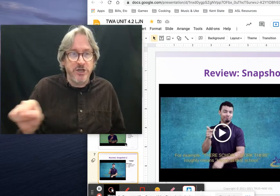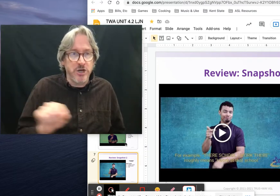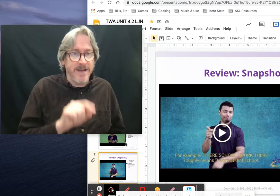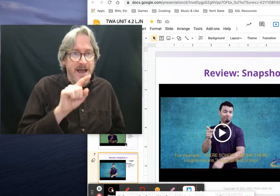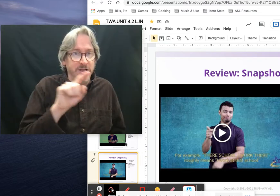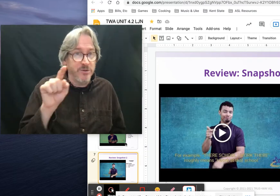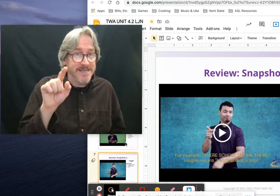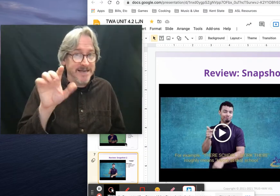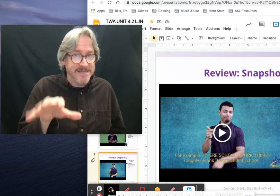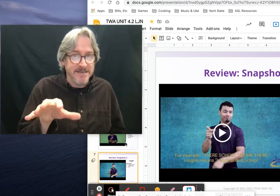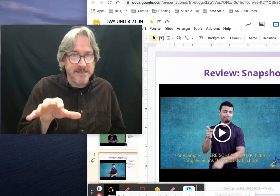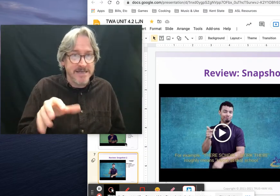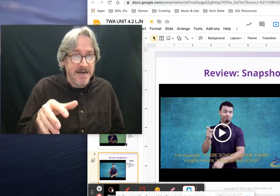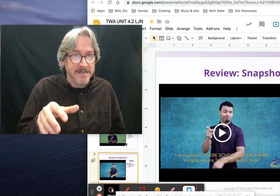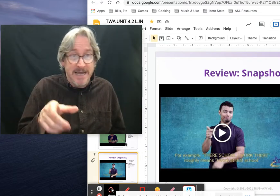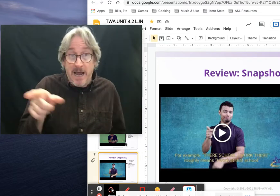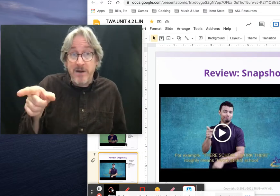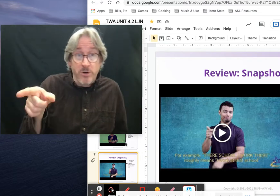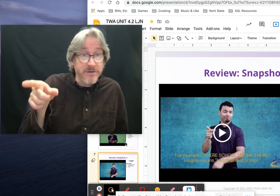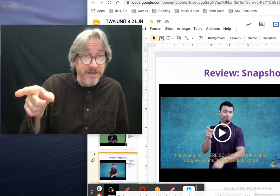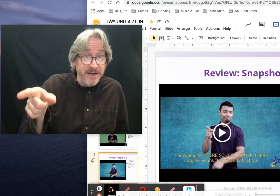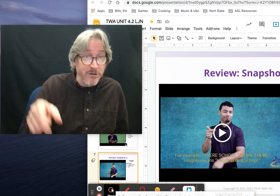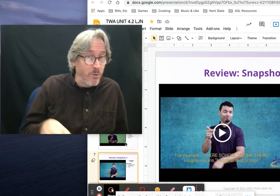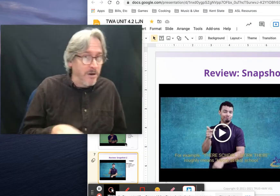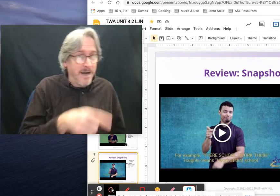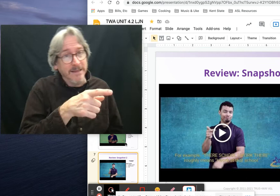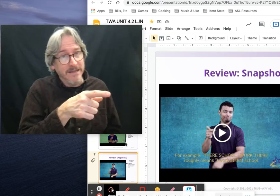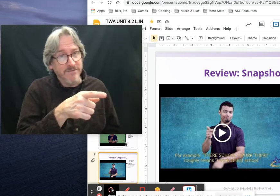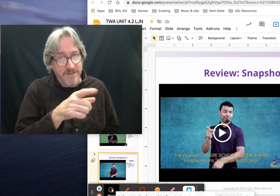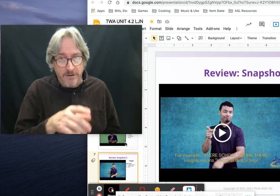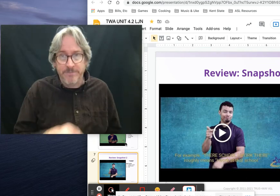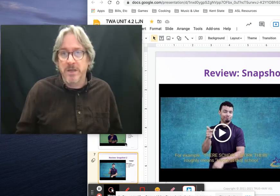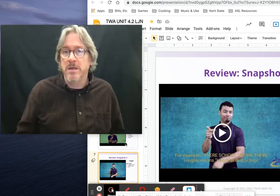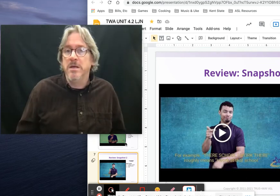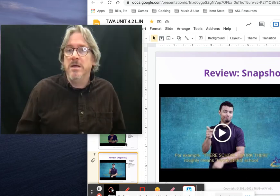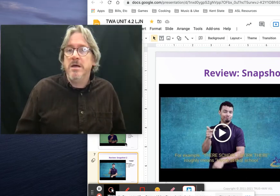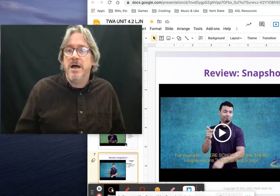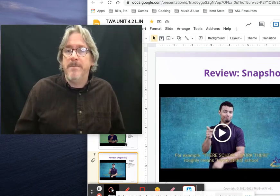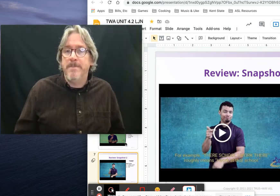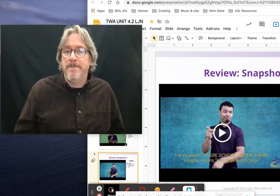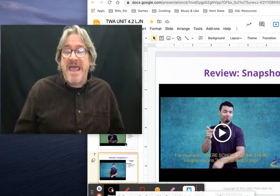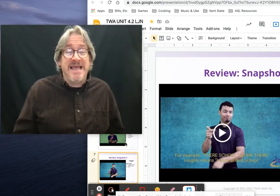he's going to be showing how to use that in a sentence and how to say, I work there or I live there.